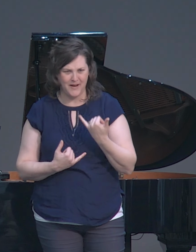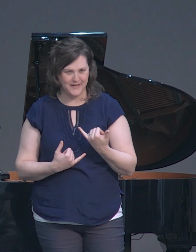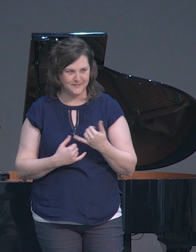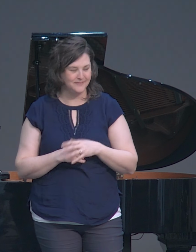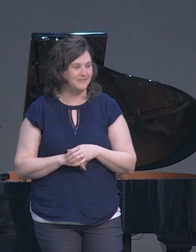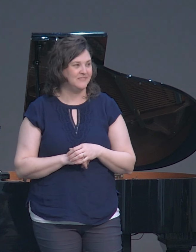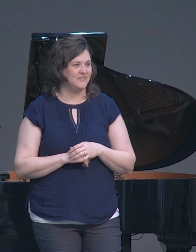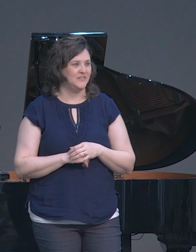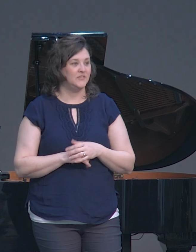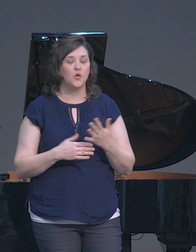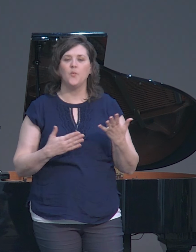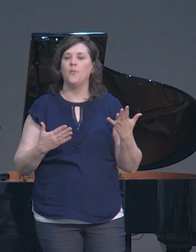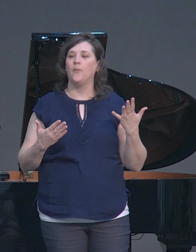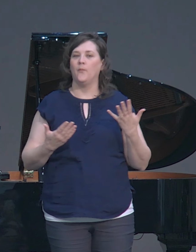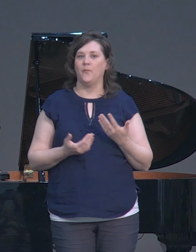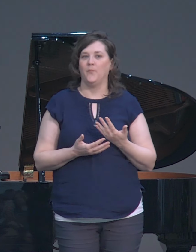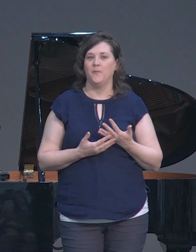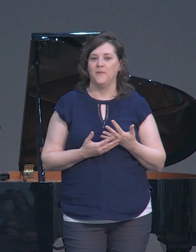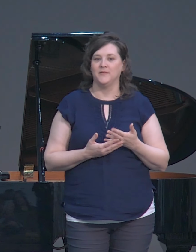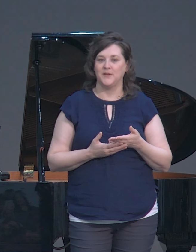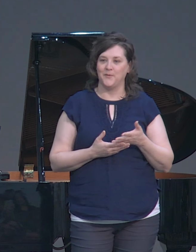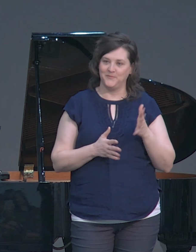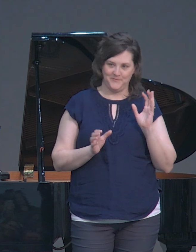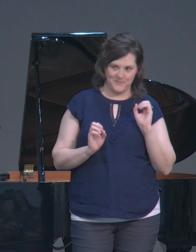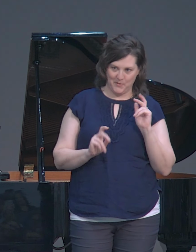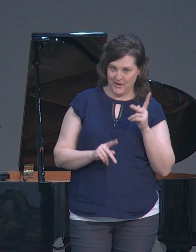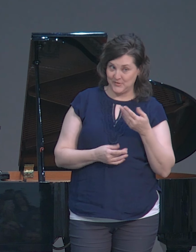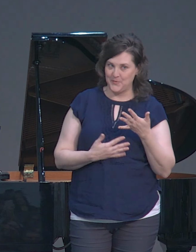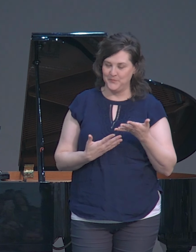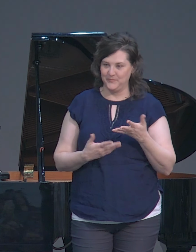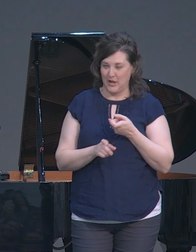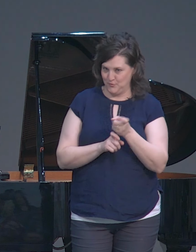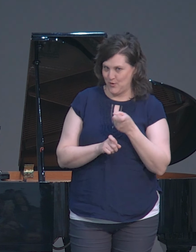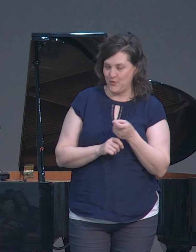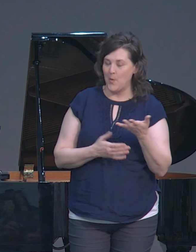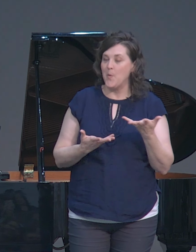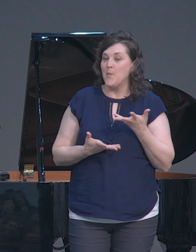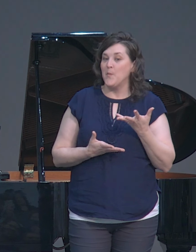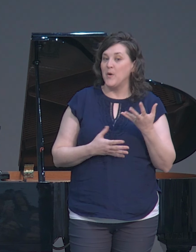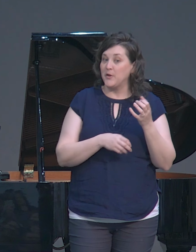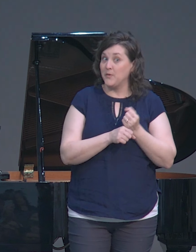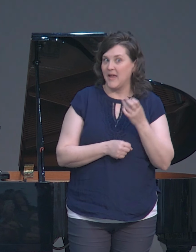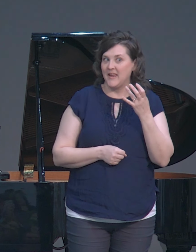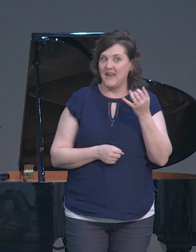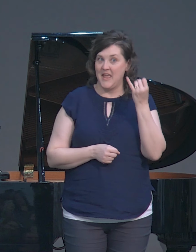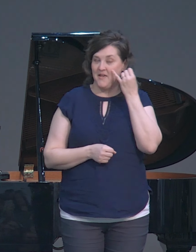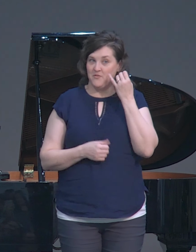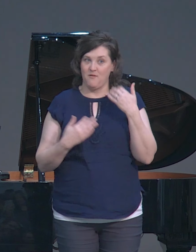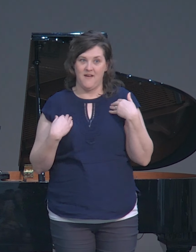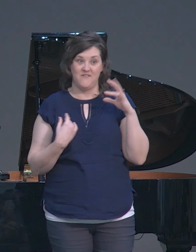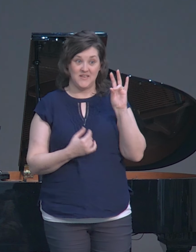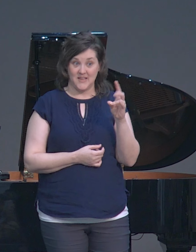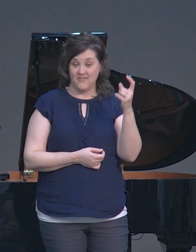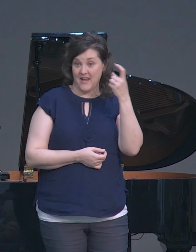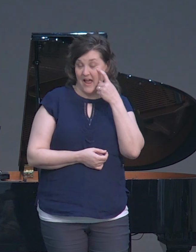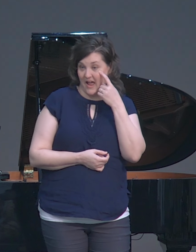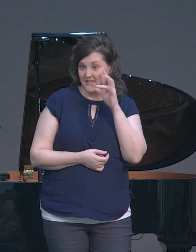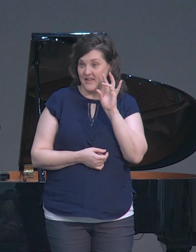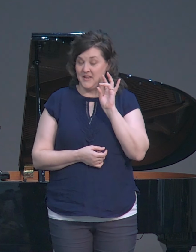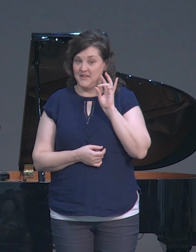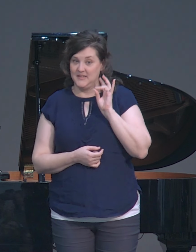what do you get when you have seven eyes and seven legs and seven hands. You have seven